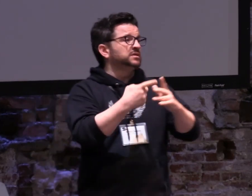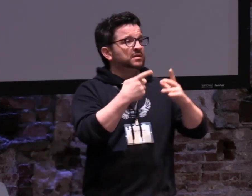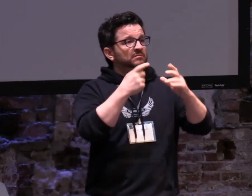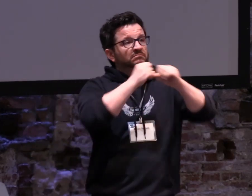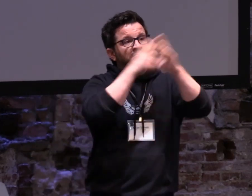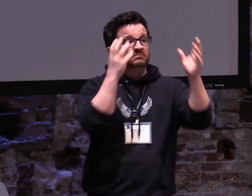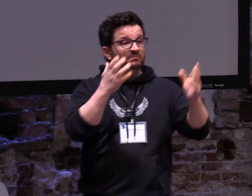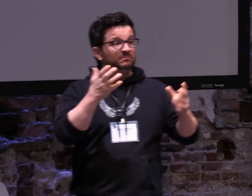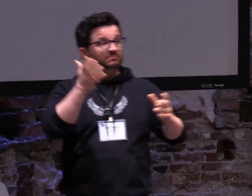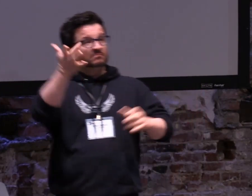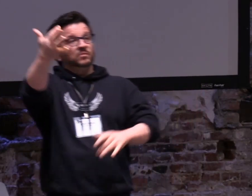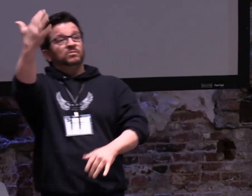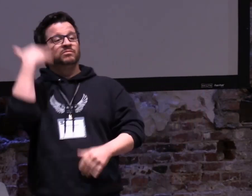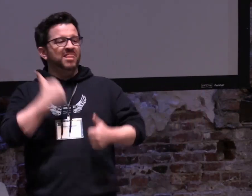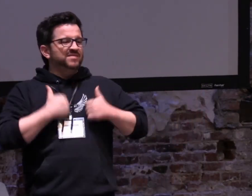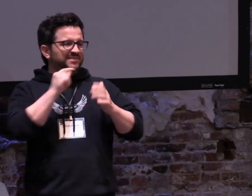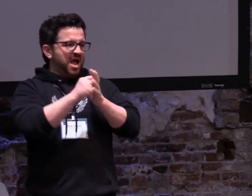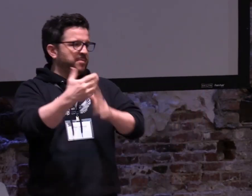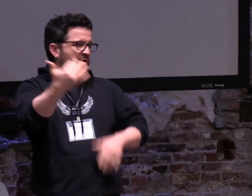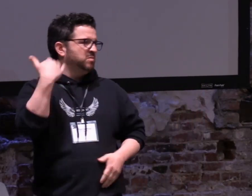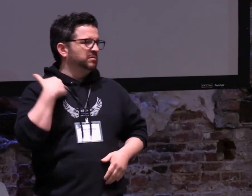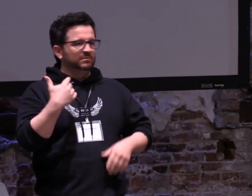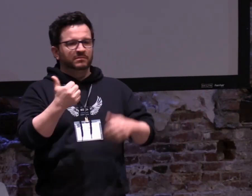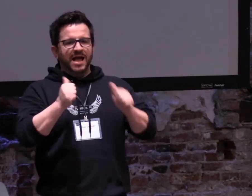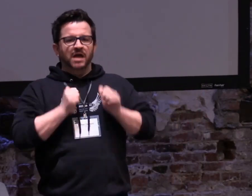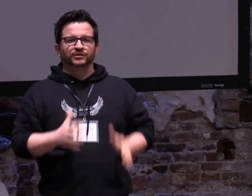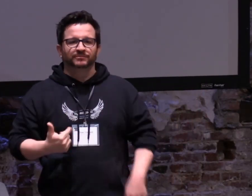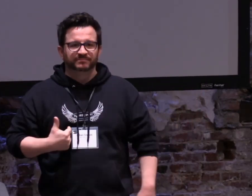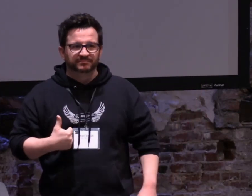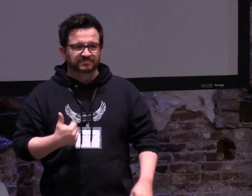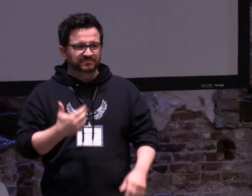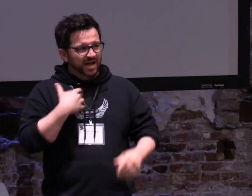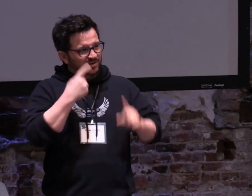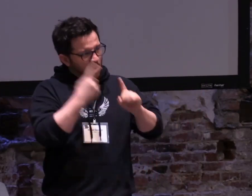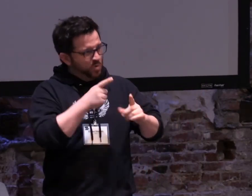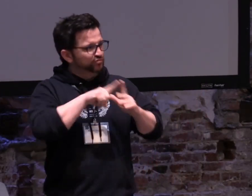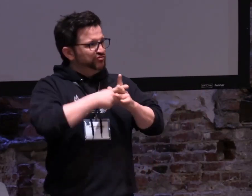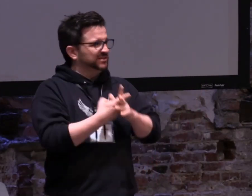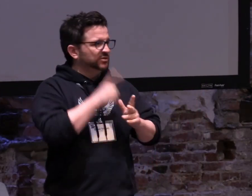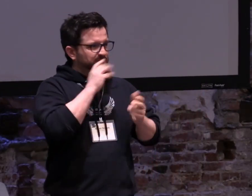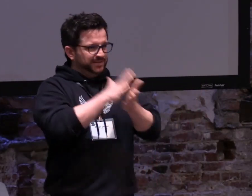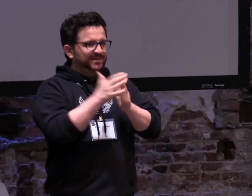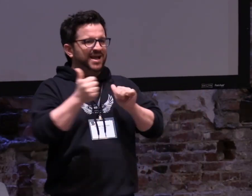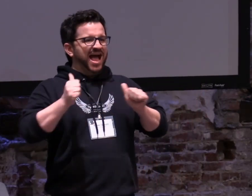possibilities of the initial vision that I had about being an actor,